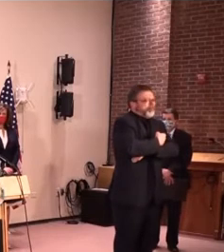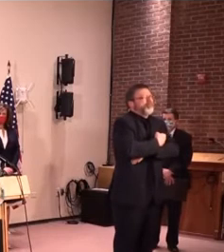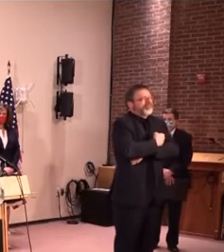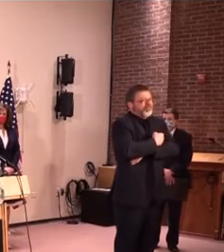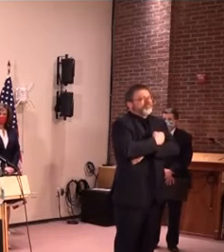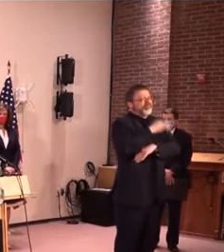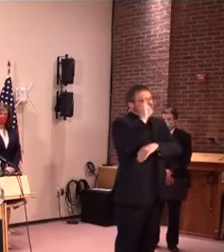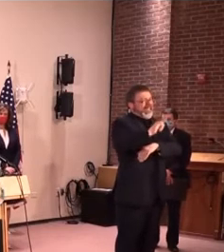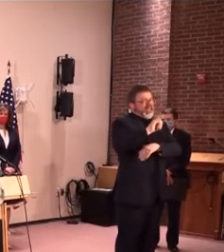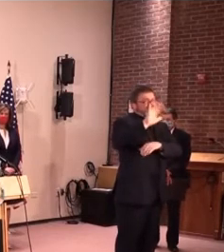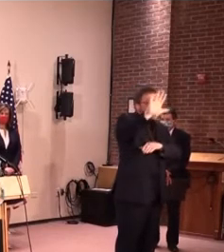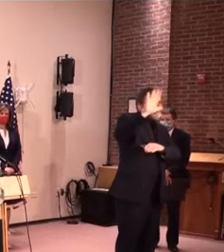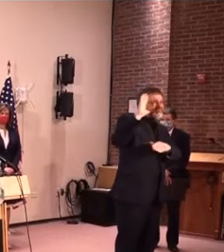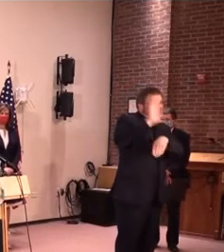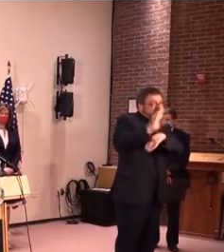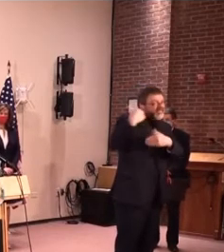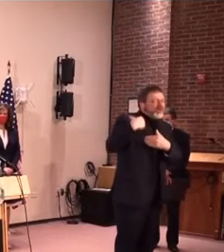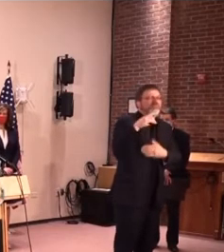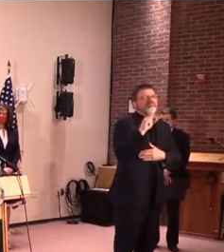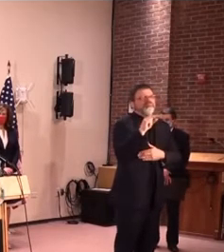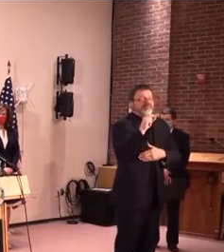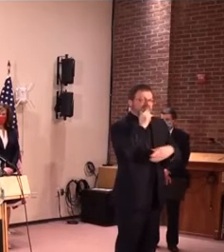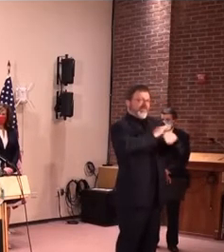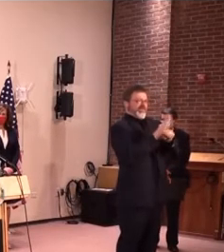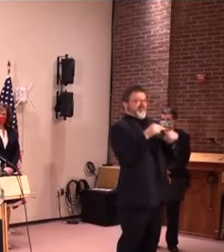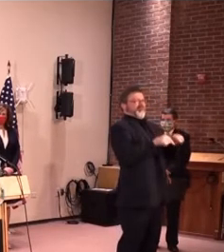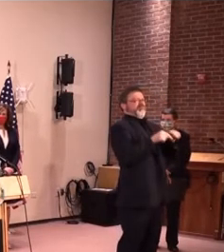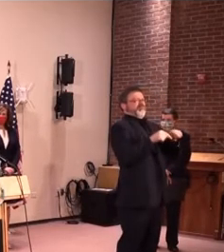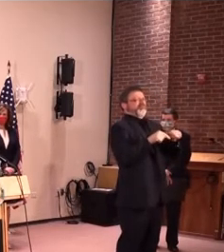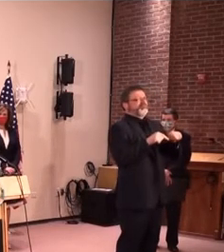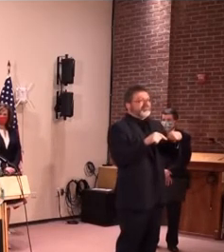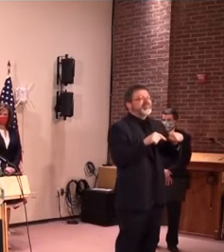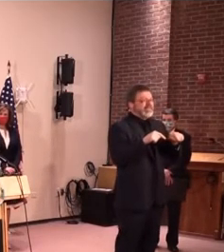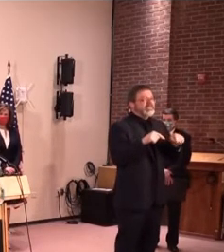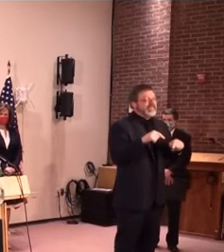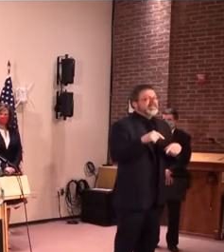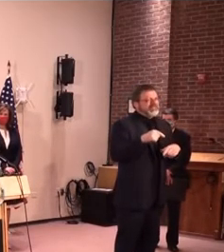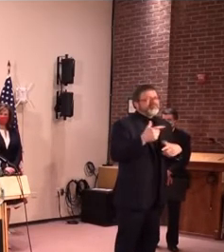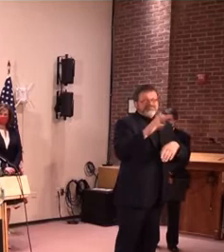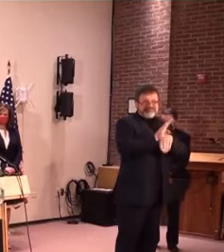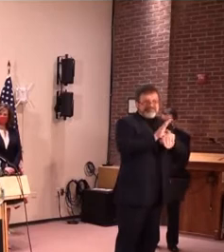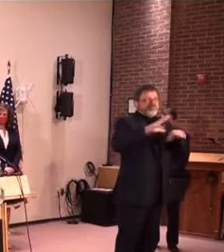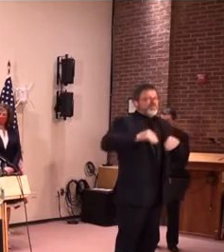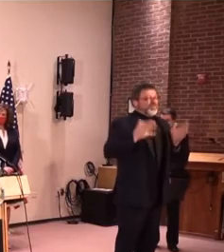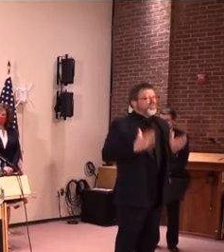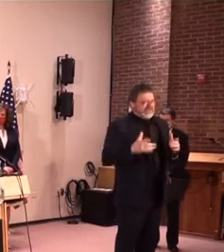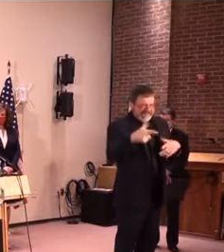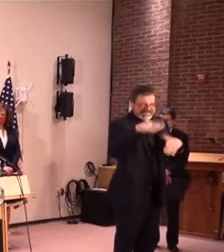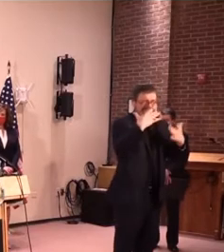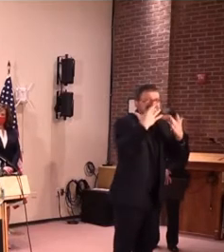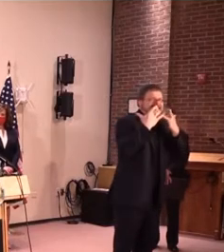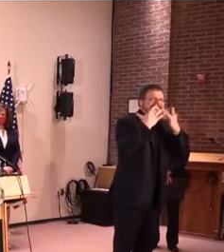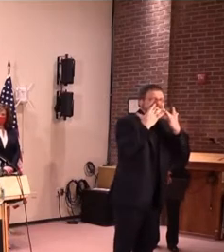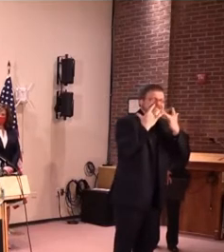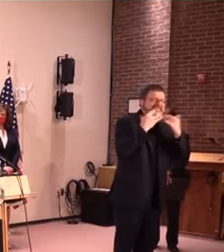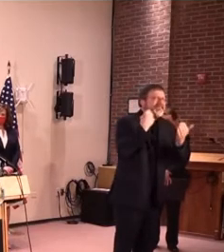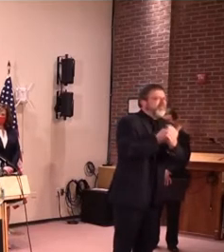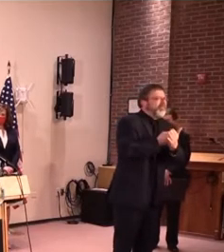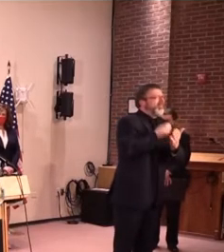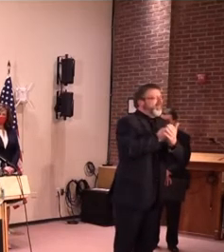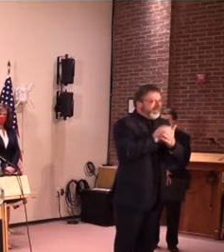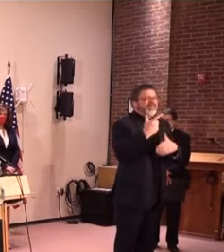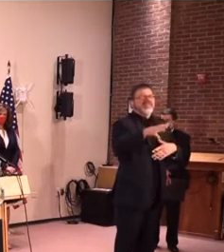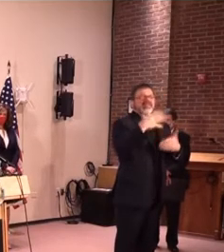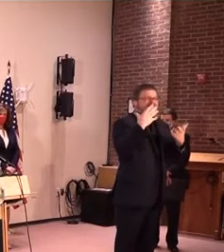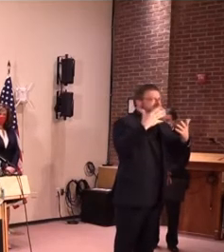are too many small business owners who are desperate right now, family businesses that have been around for decades who don't